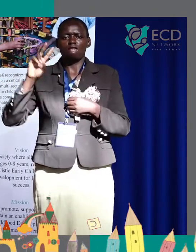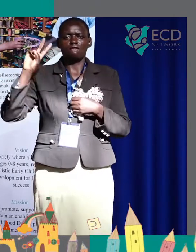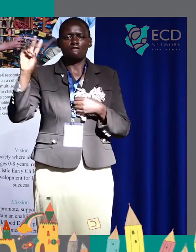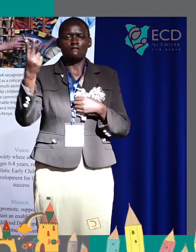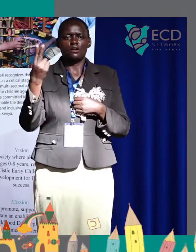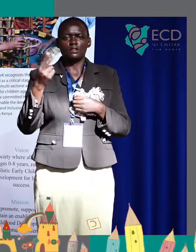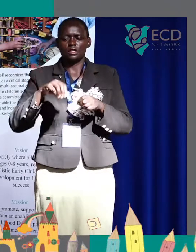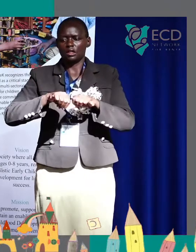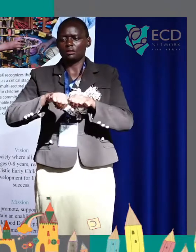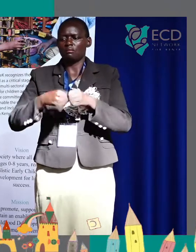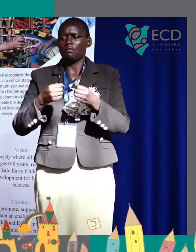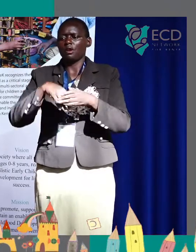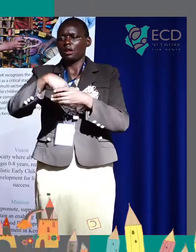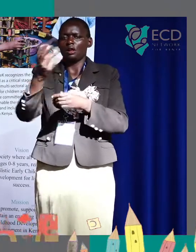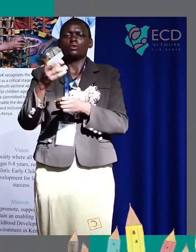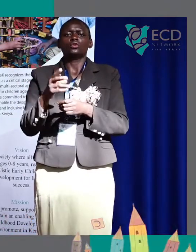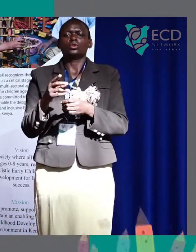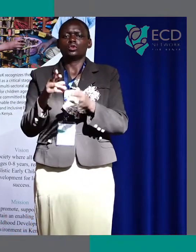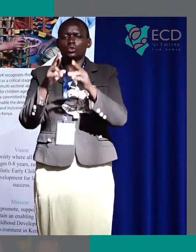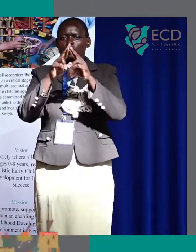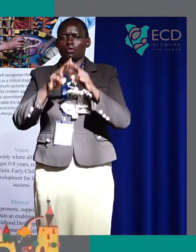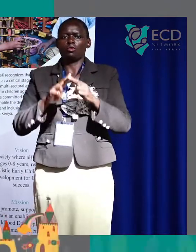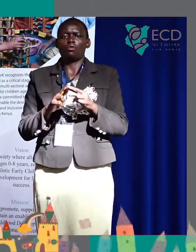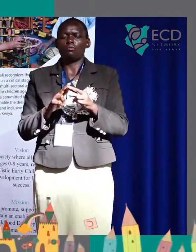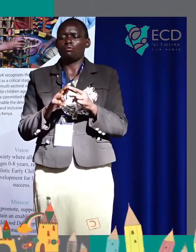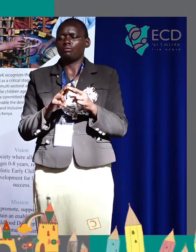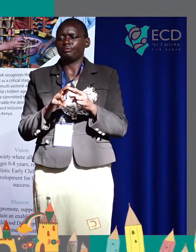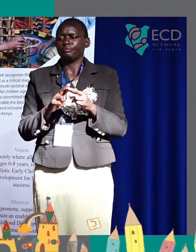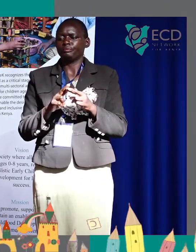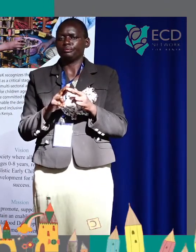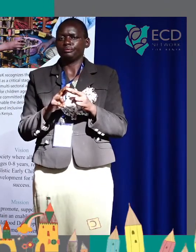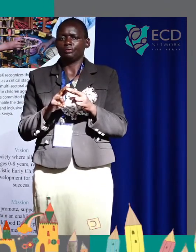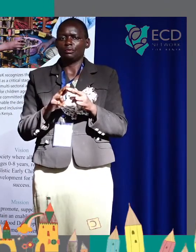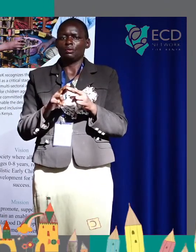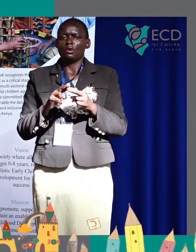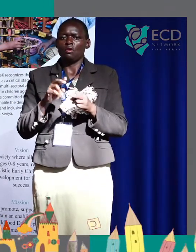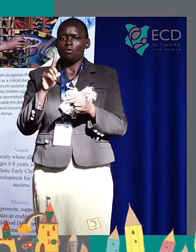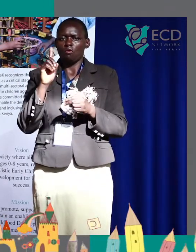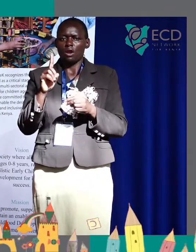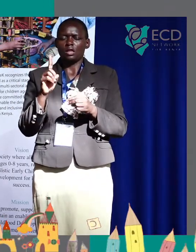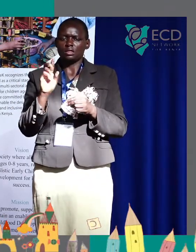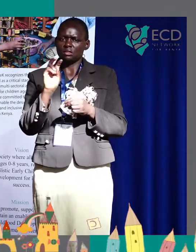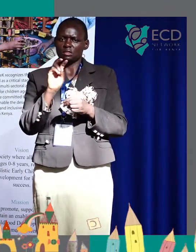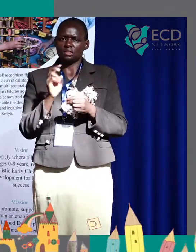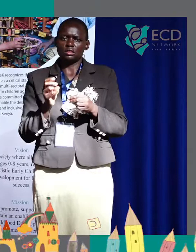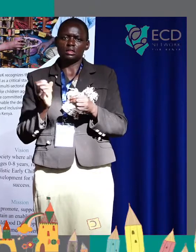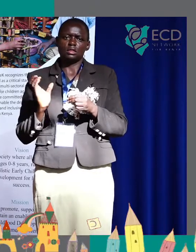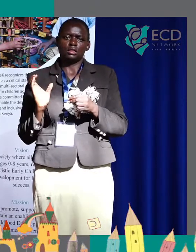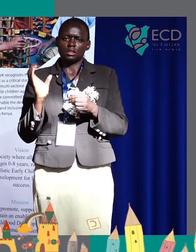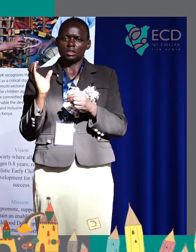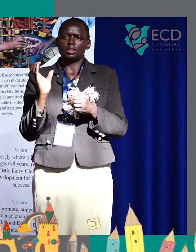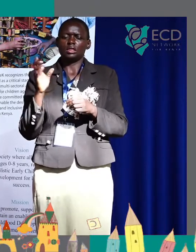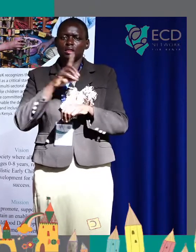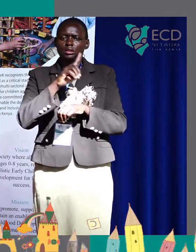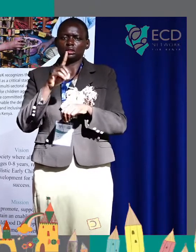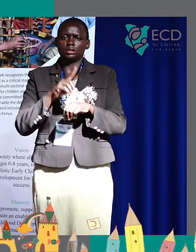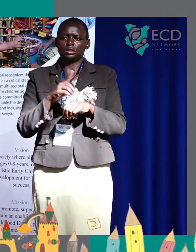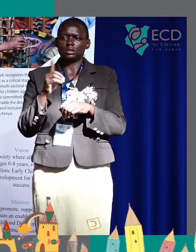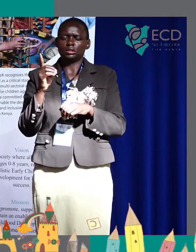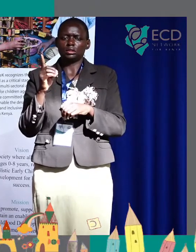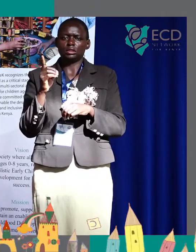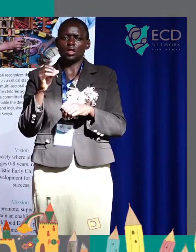second breakout room, and that second breakout room is one that will be chaired by Dr.